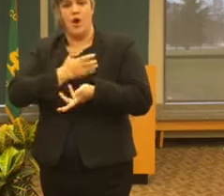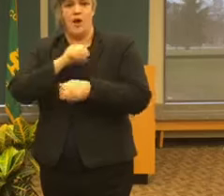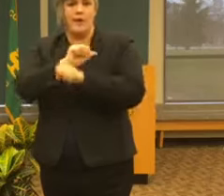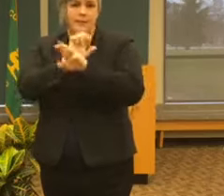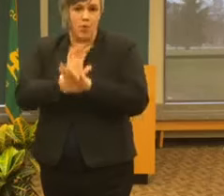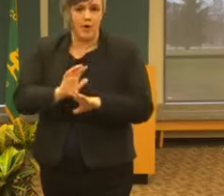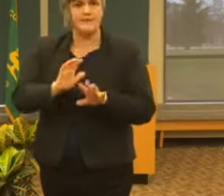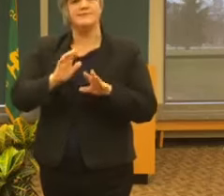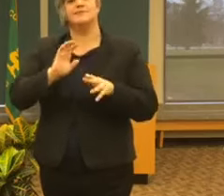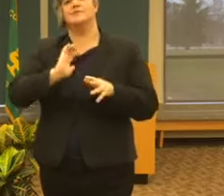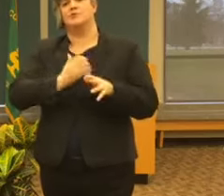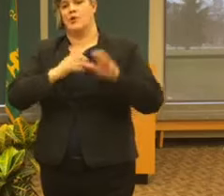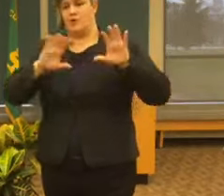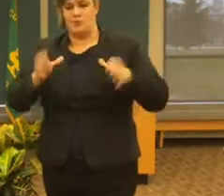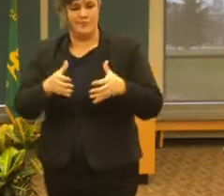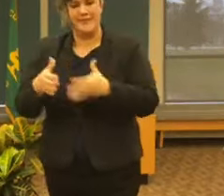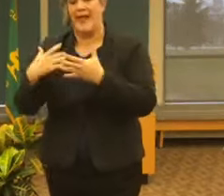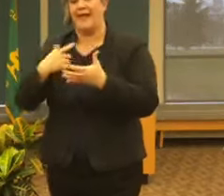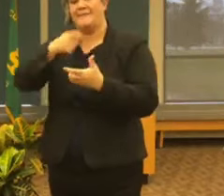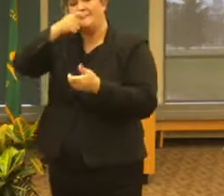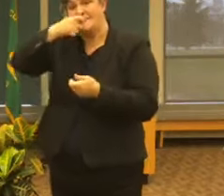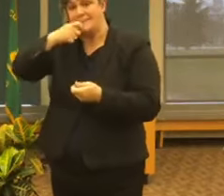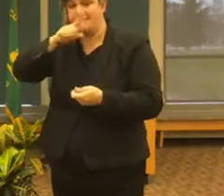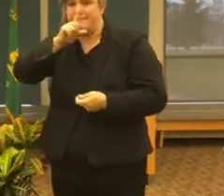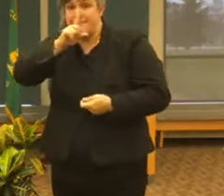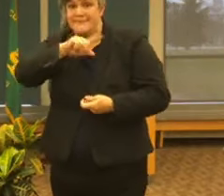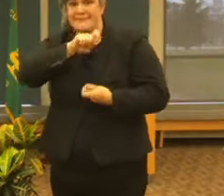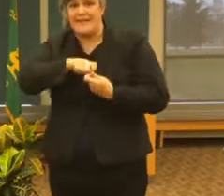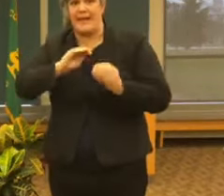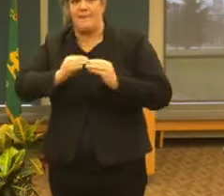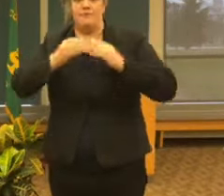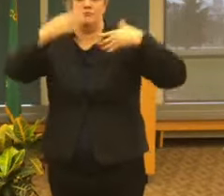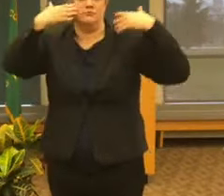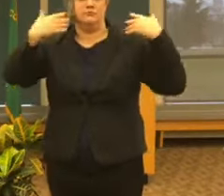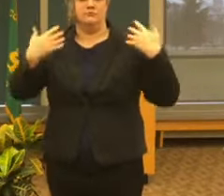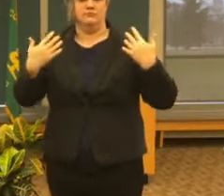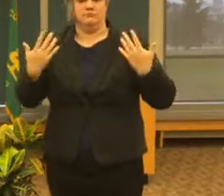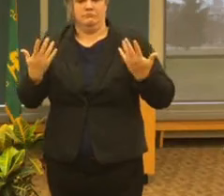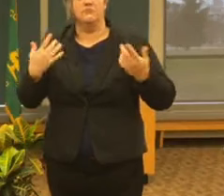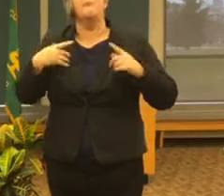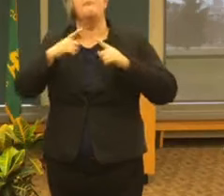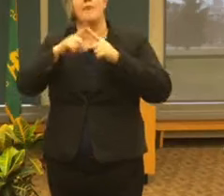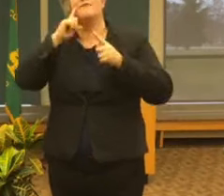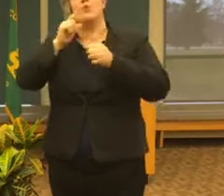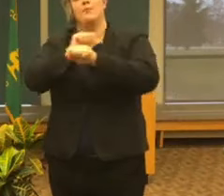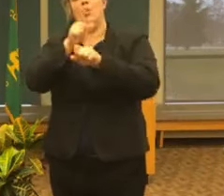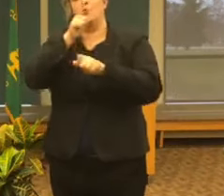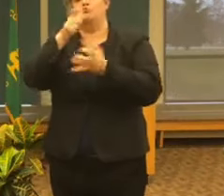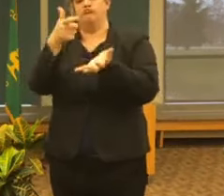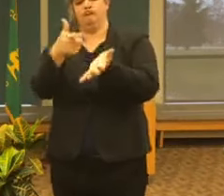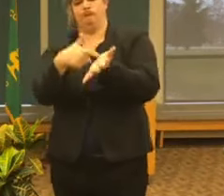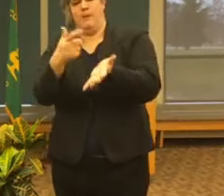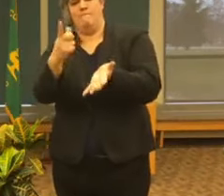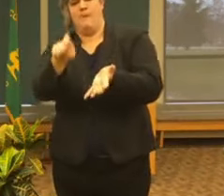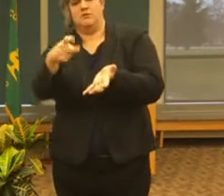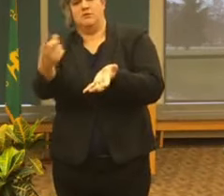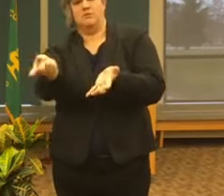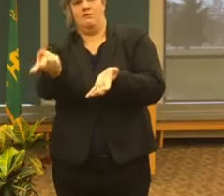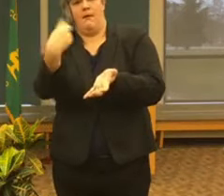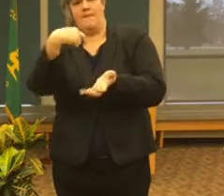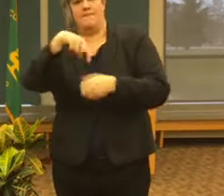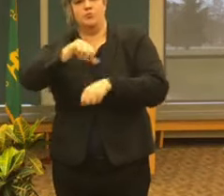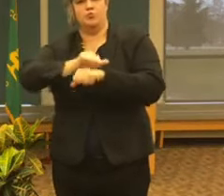employee groups. So I don't have the details of that, but the broad answer is that for those employees who must come in and work in